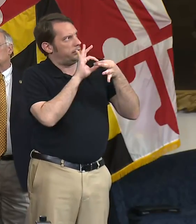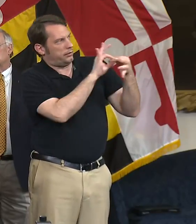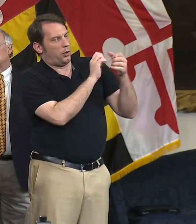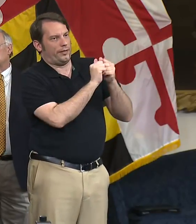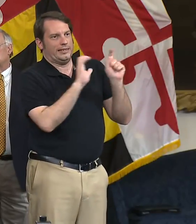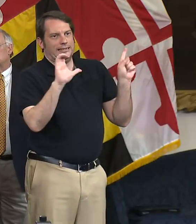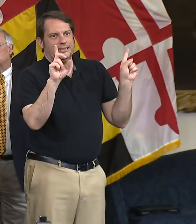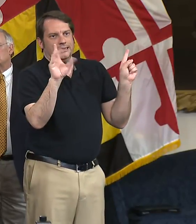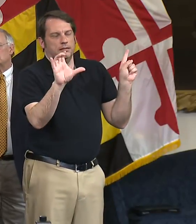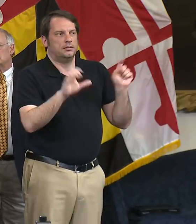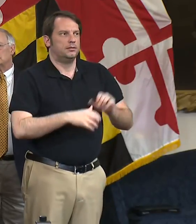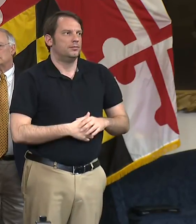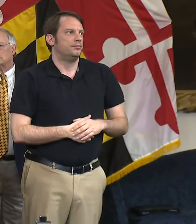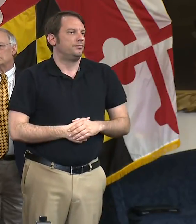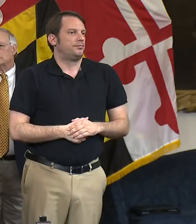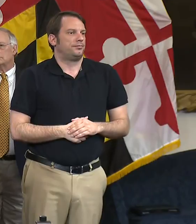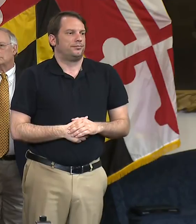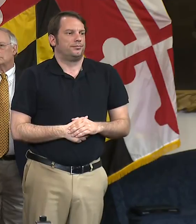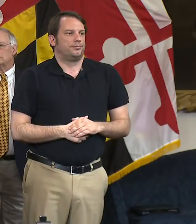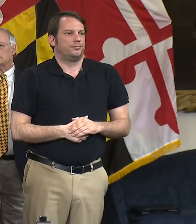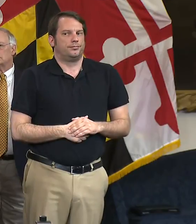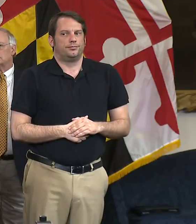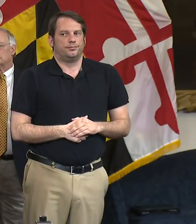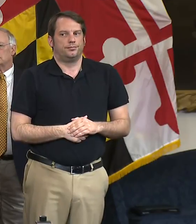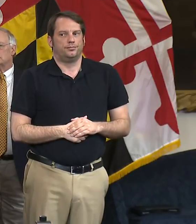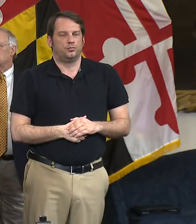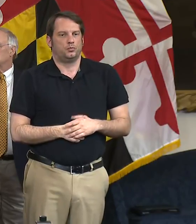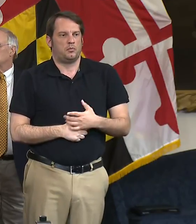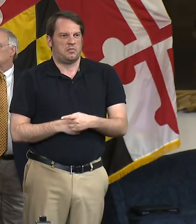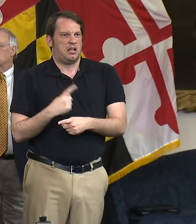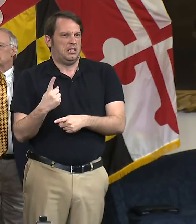question, how many kits are available and how